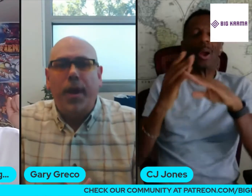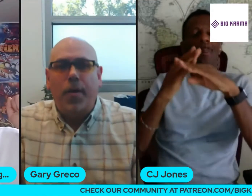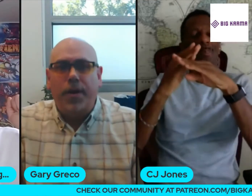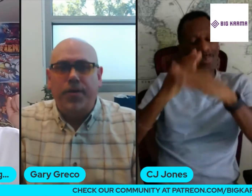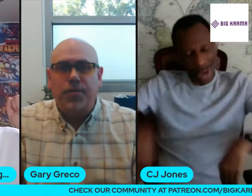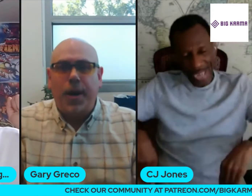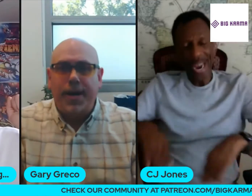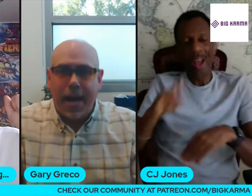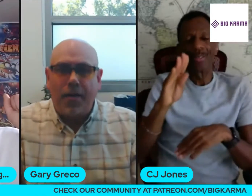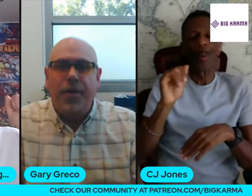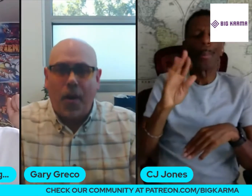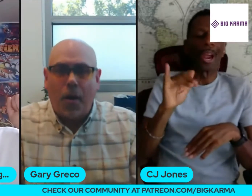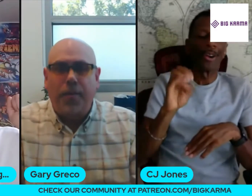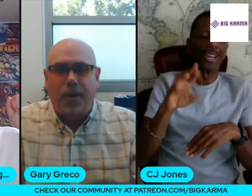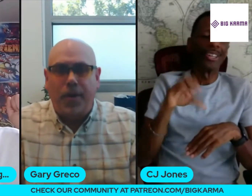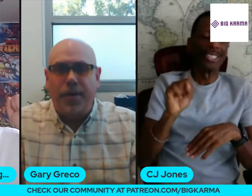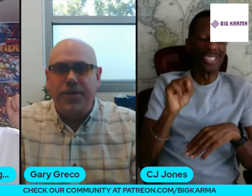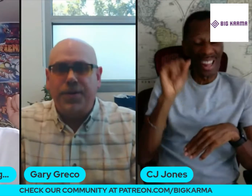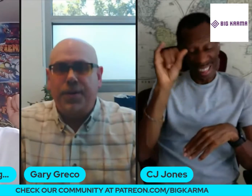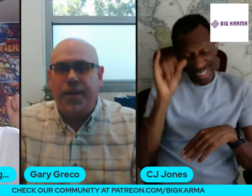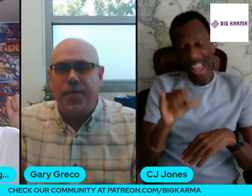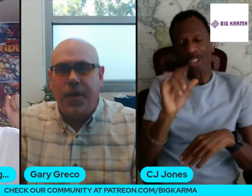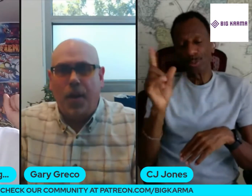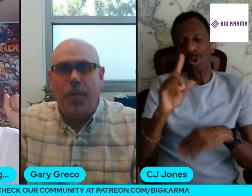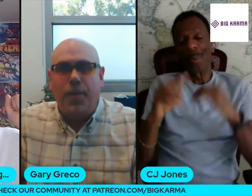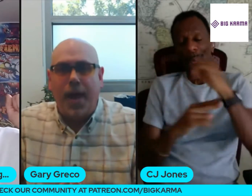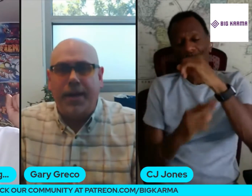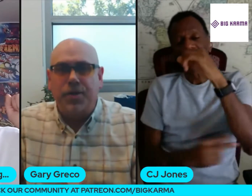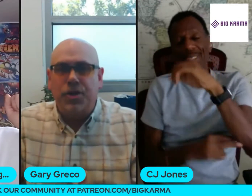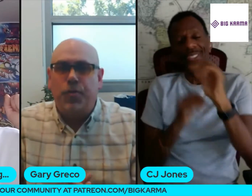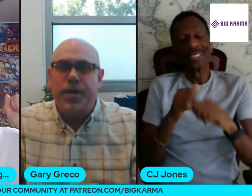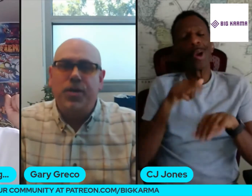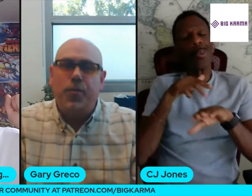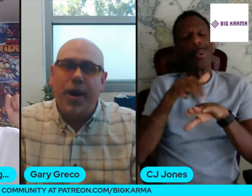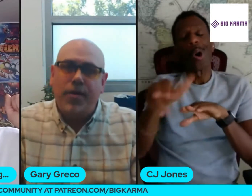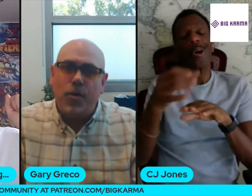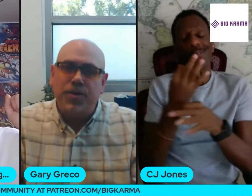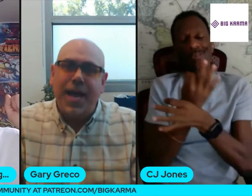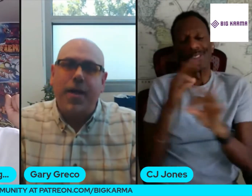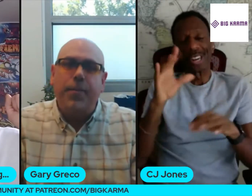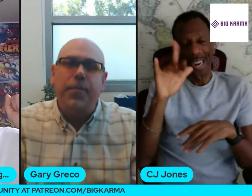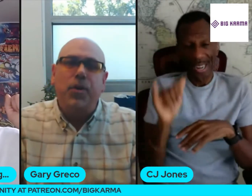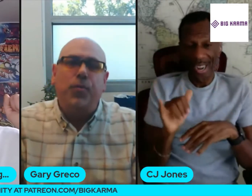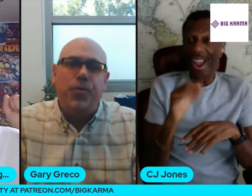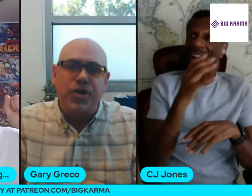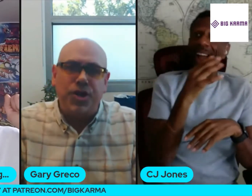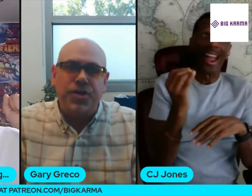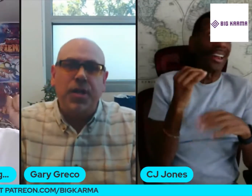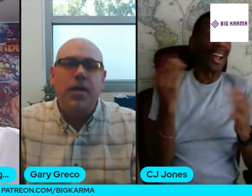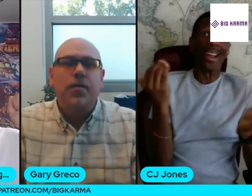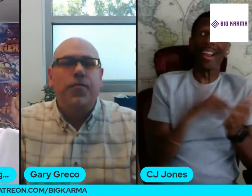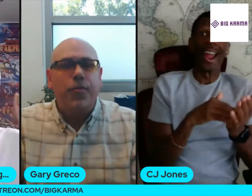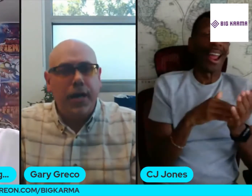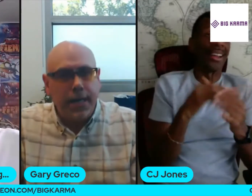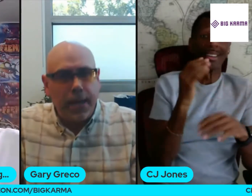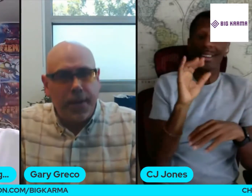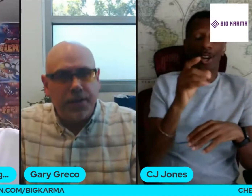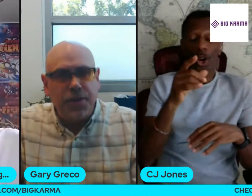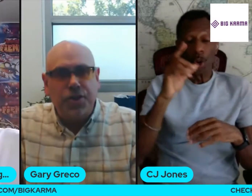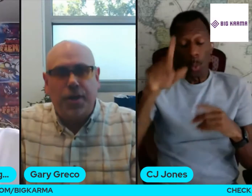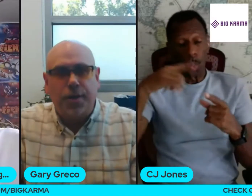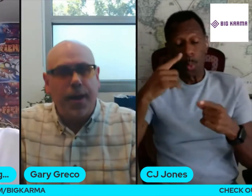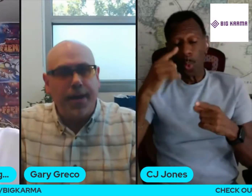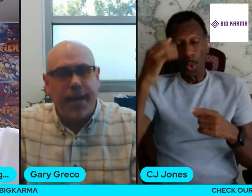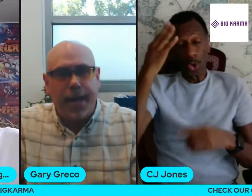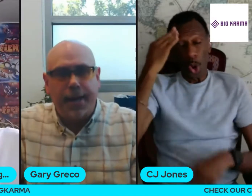Knowing no barriers. Right now, there are barriers and there are blockages. We need to break those down and build bridges freely